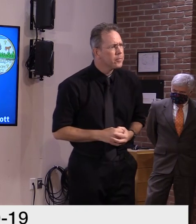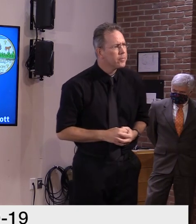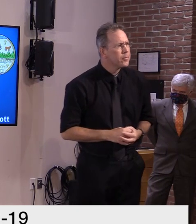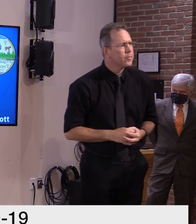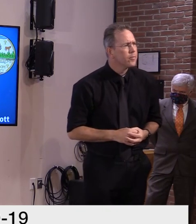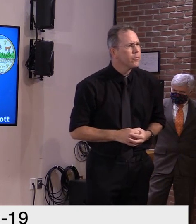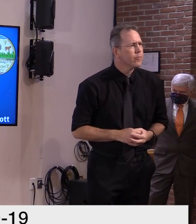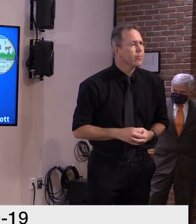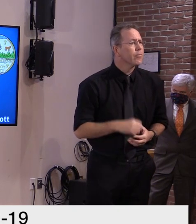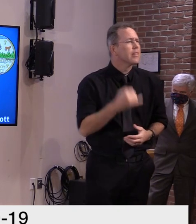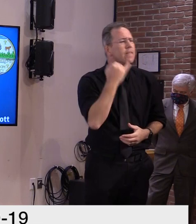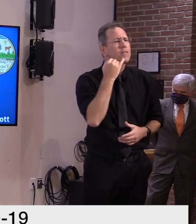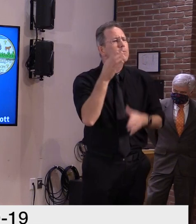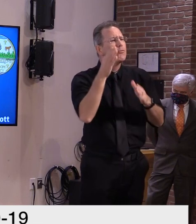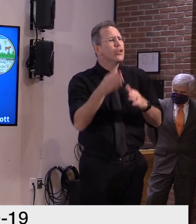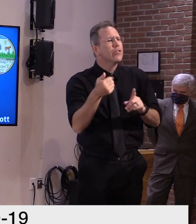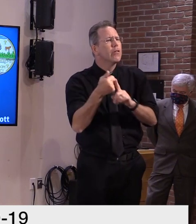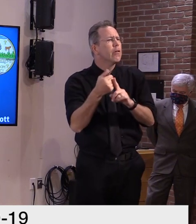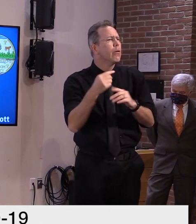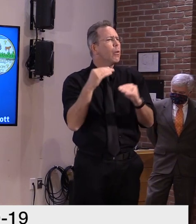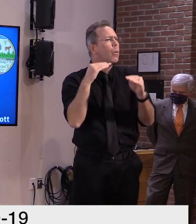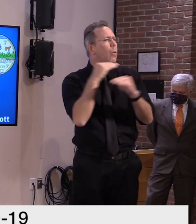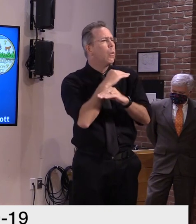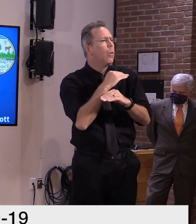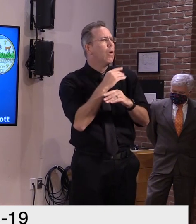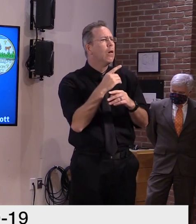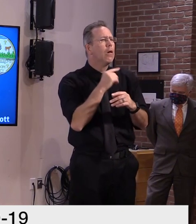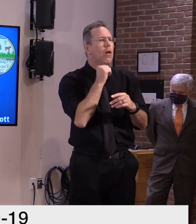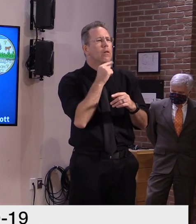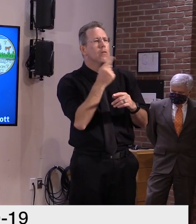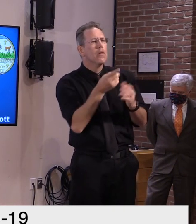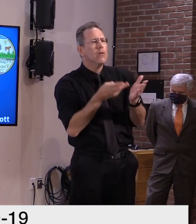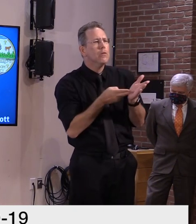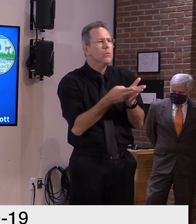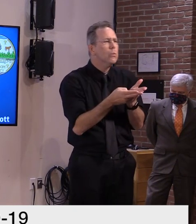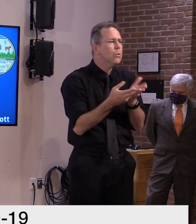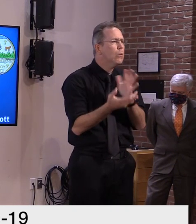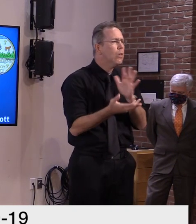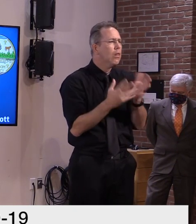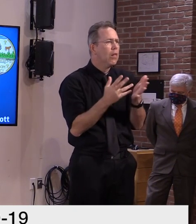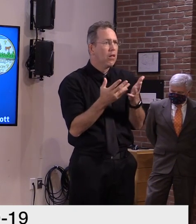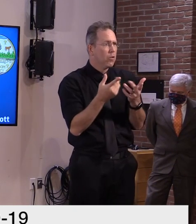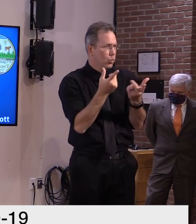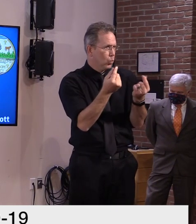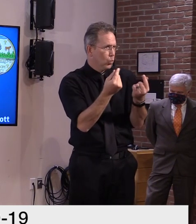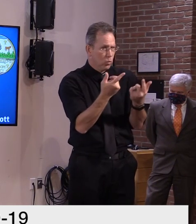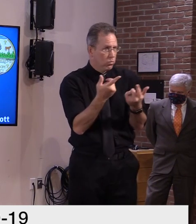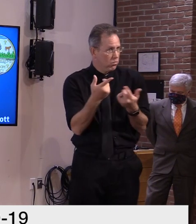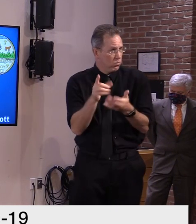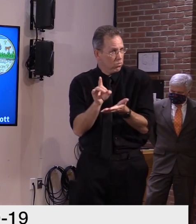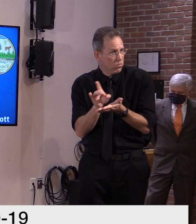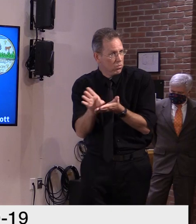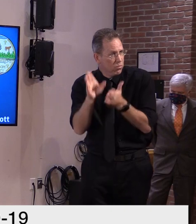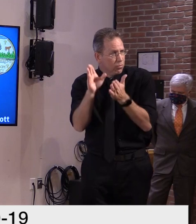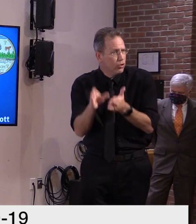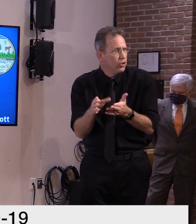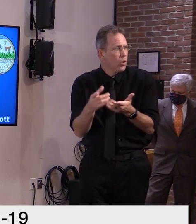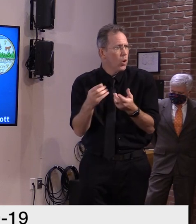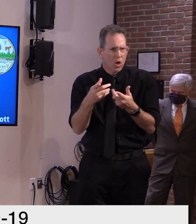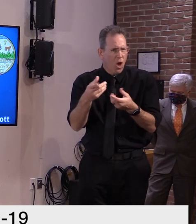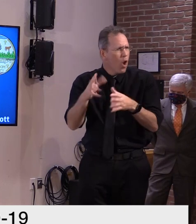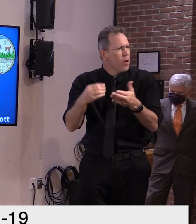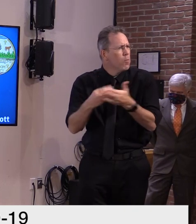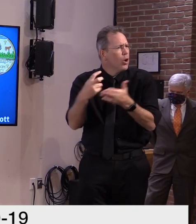not in place when they were purchased, many people purchased their ski passes last spring, this summer, or earlier this fall before this requirement